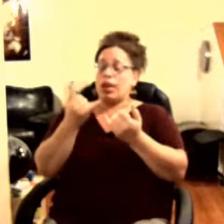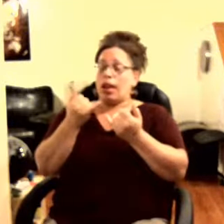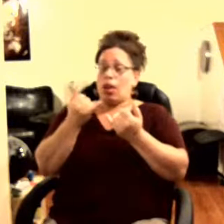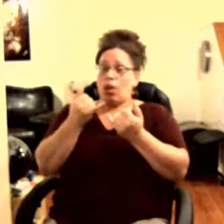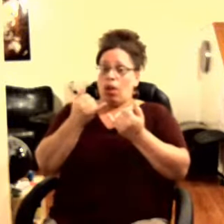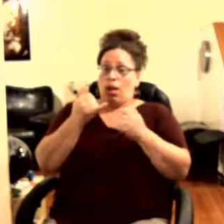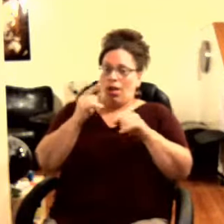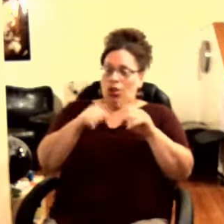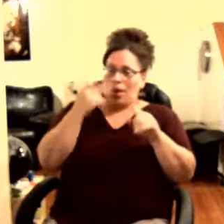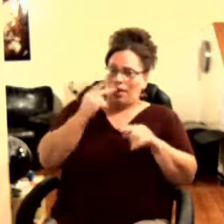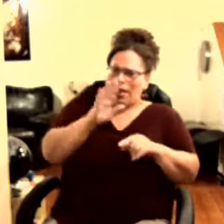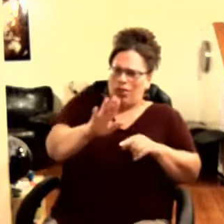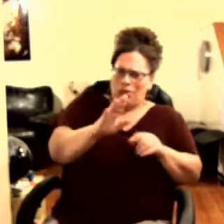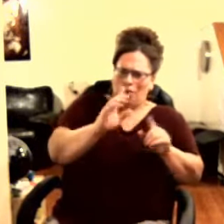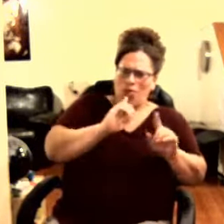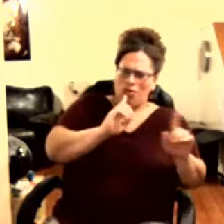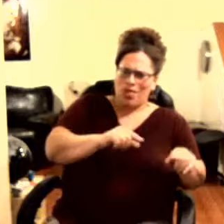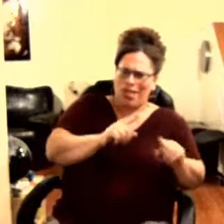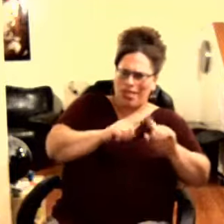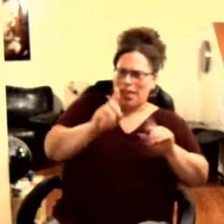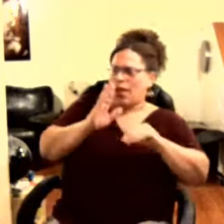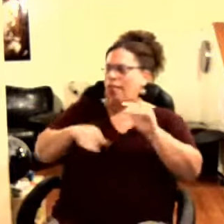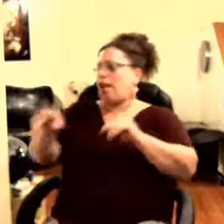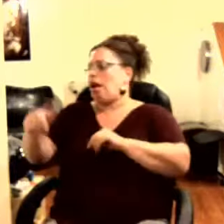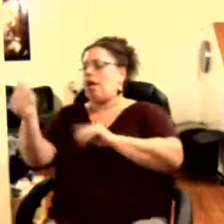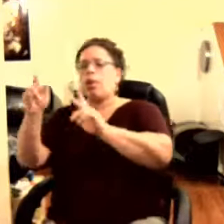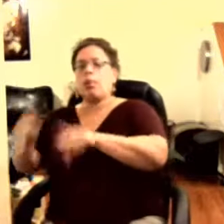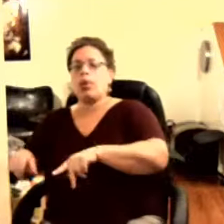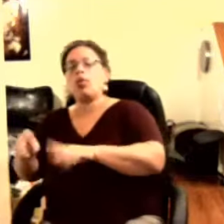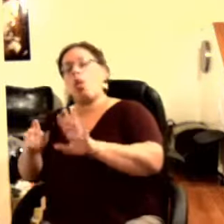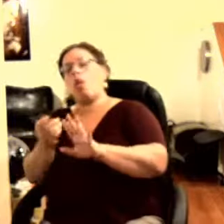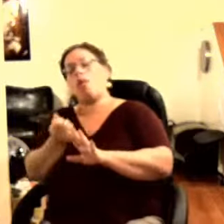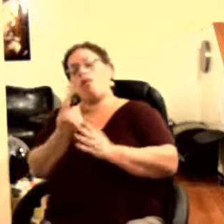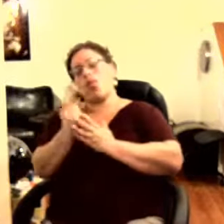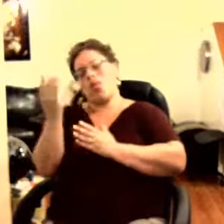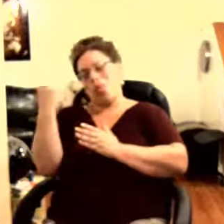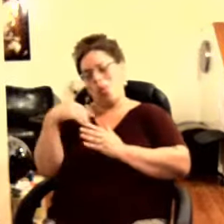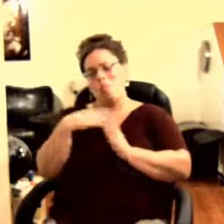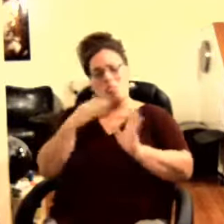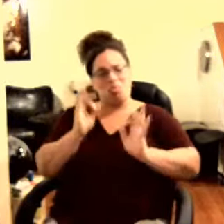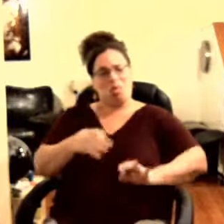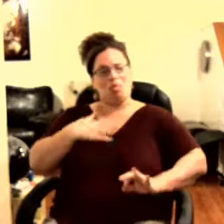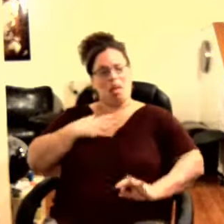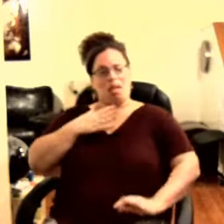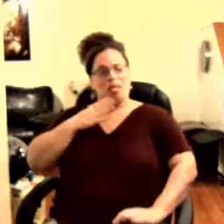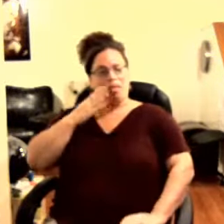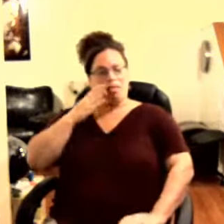else's. But a couple of weeks ago, I asked a bunch of friends to Google Egypt and to send me screenshots of what they